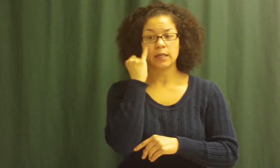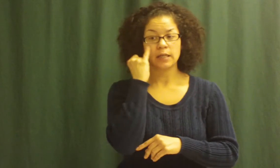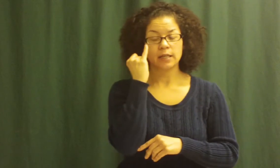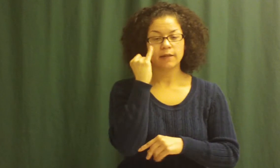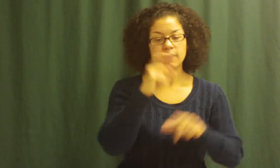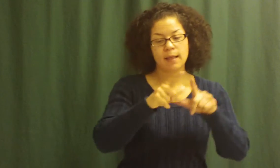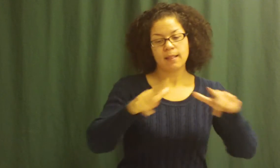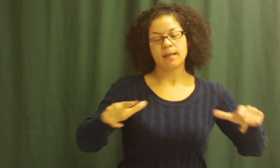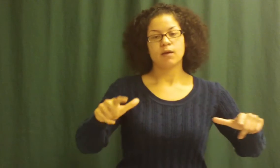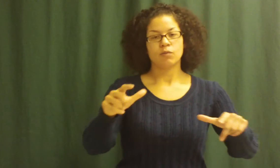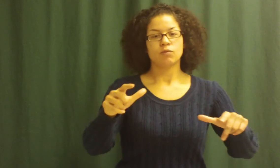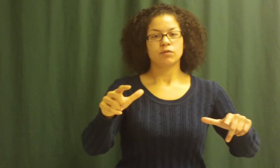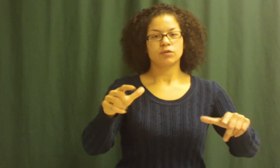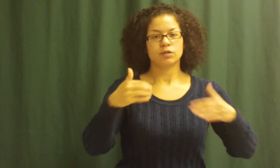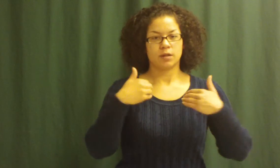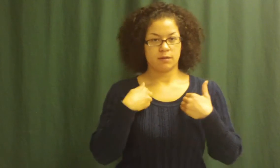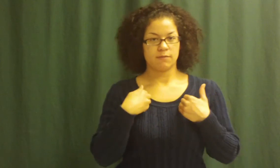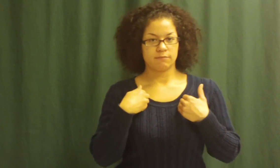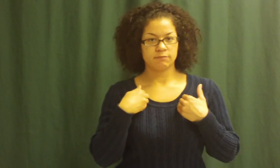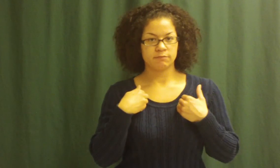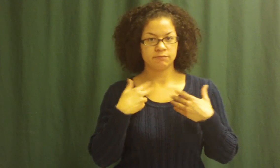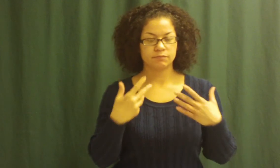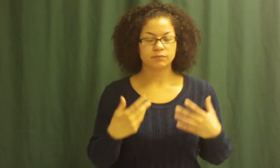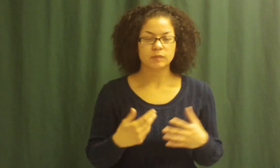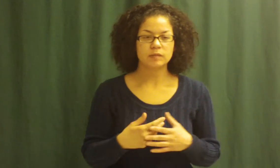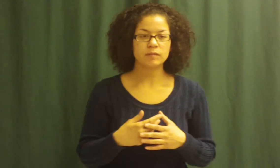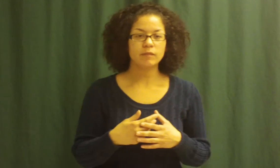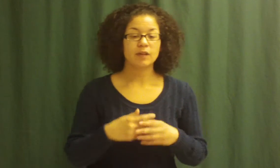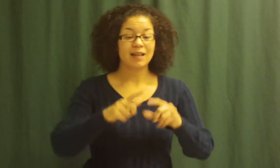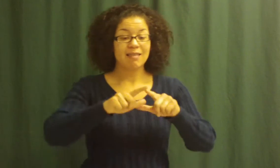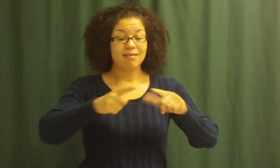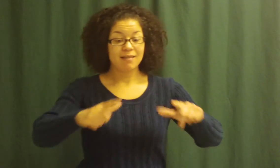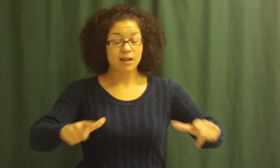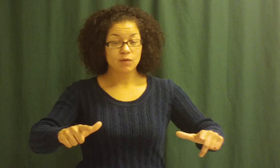Language is an important source of identity in a culture.